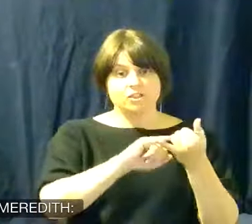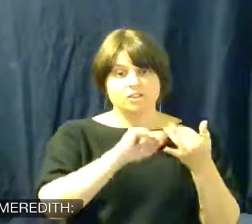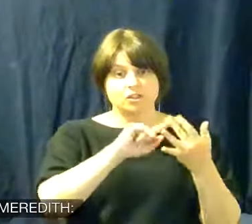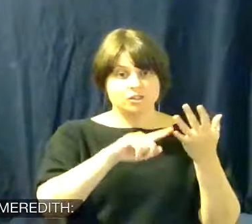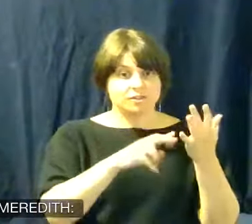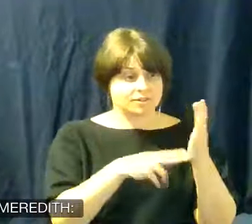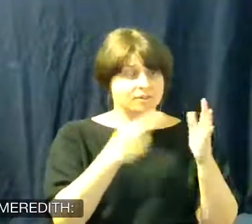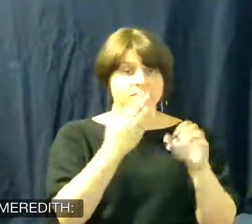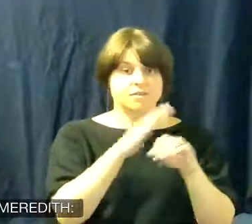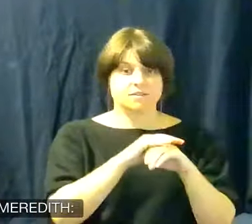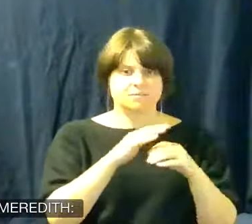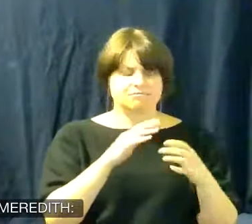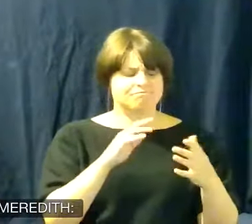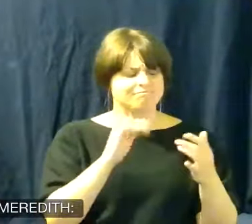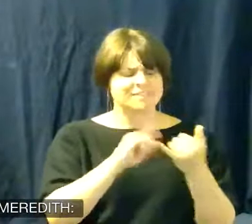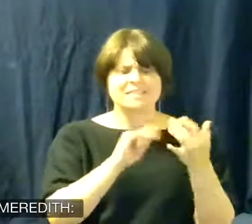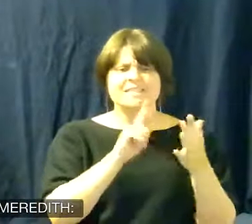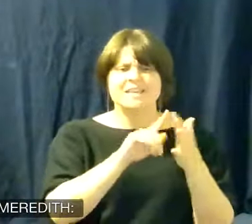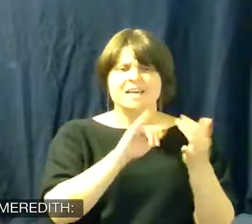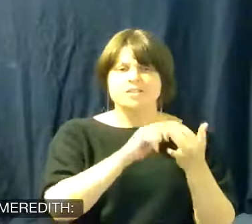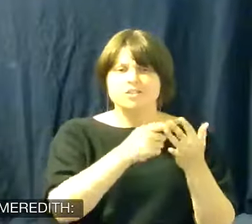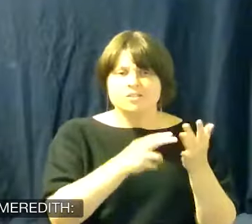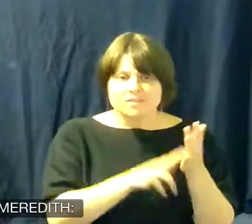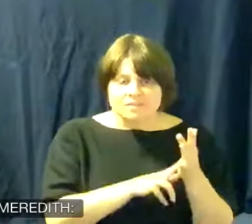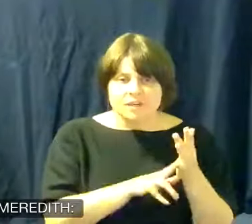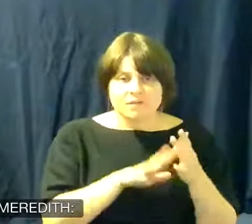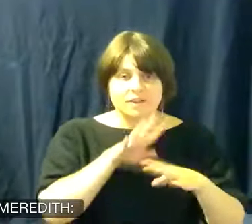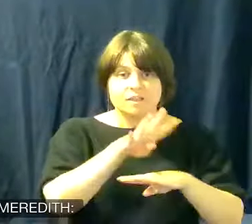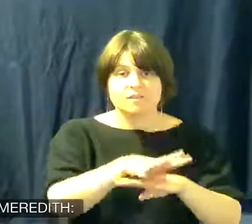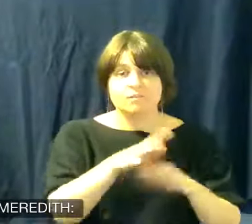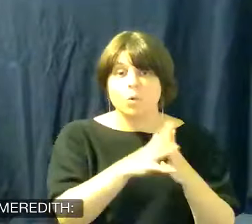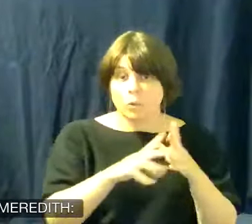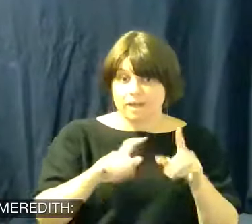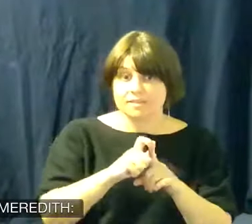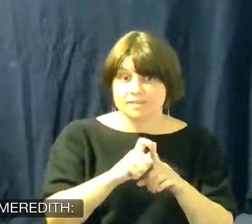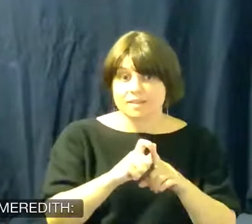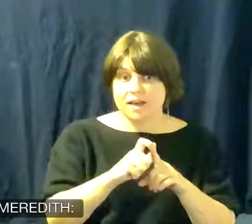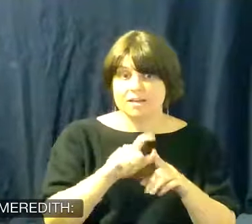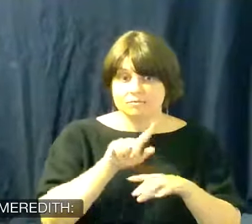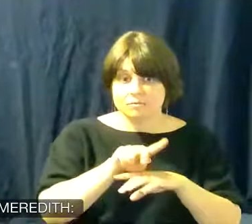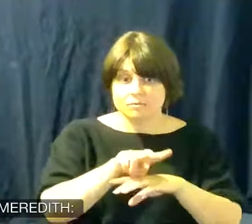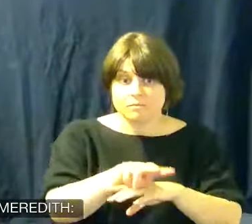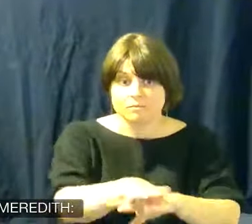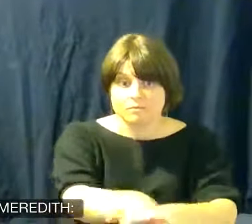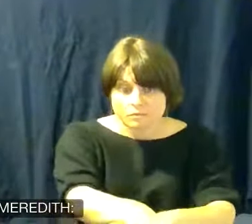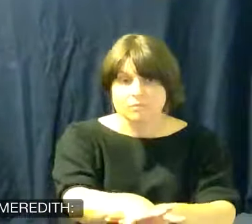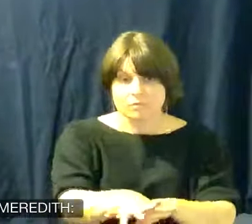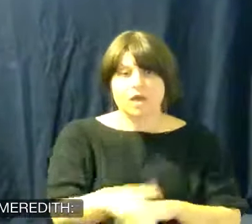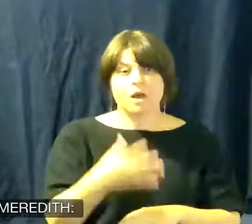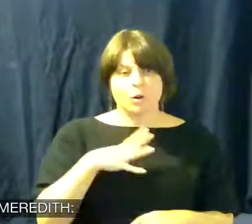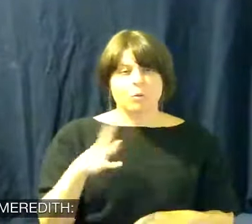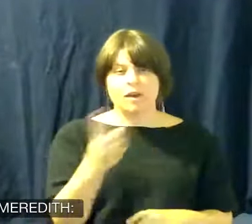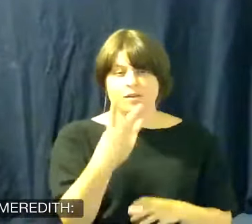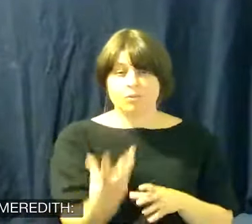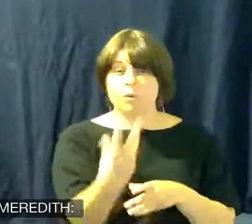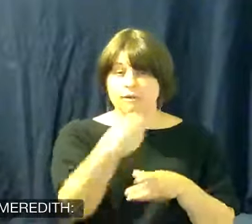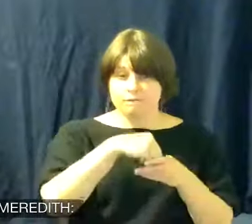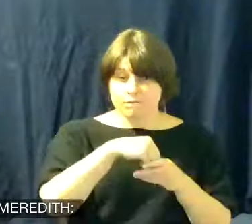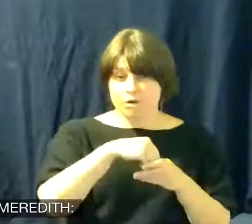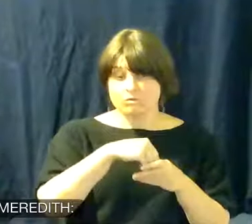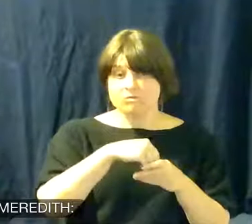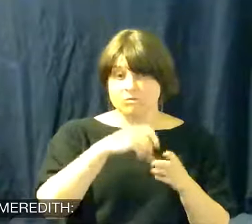4 Wednesdays that we expect all people participating in the program to take part in.